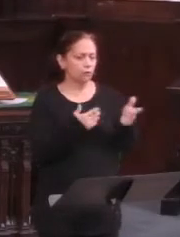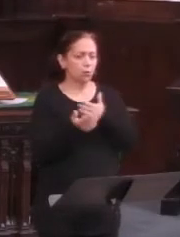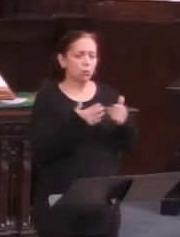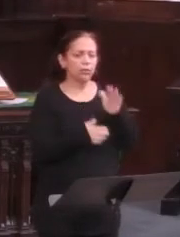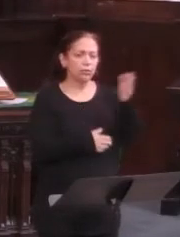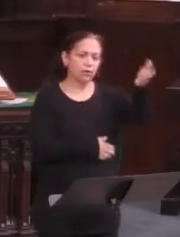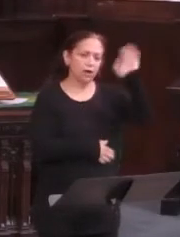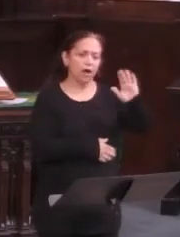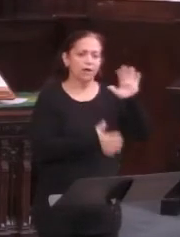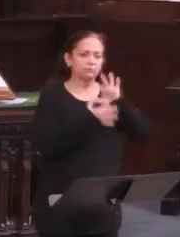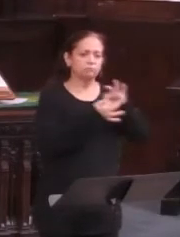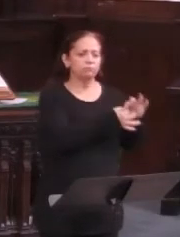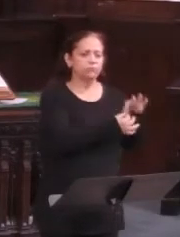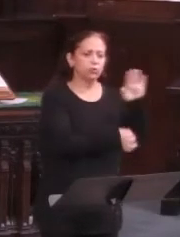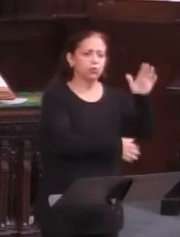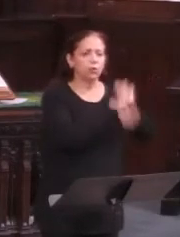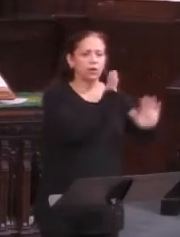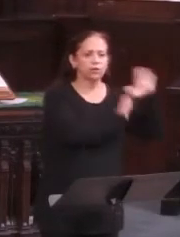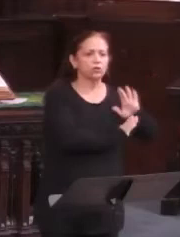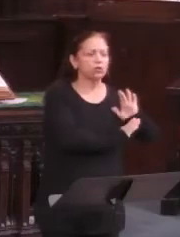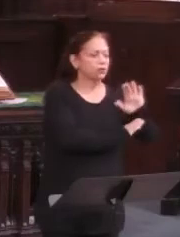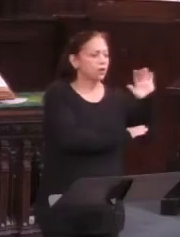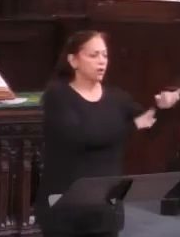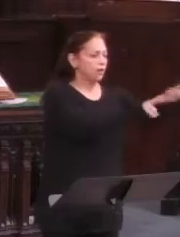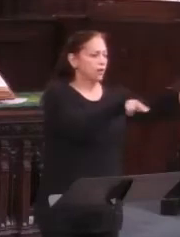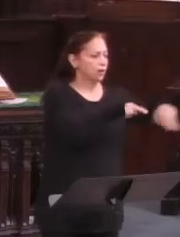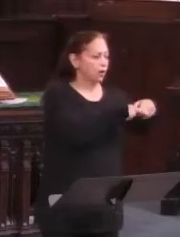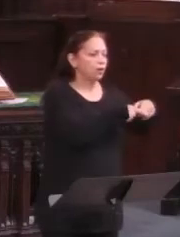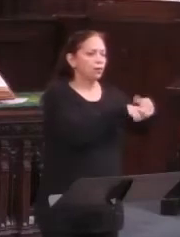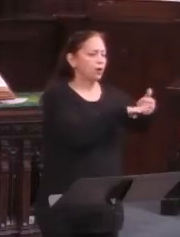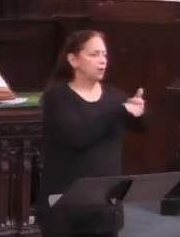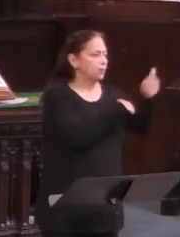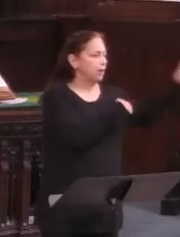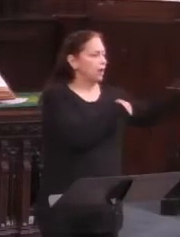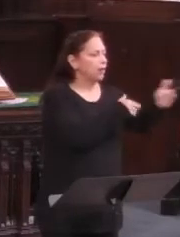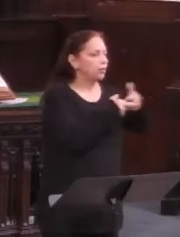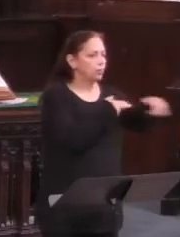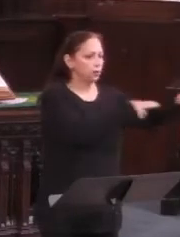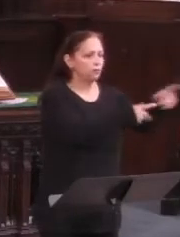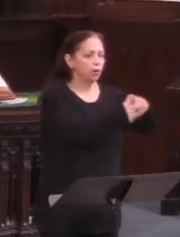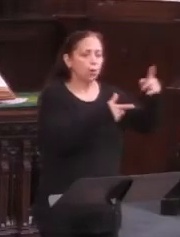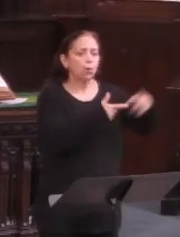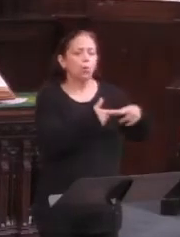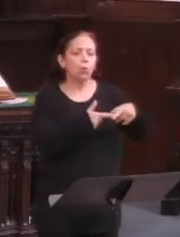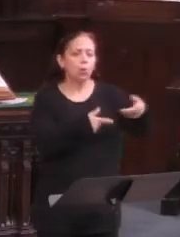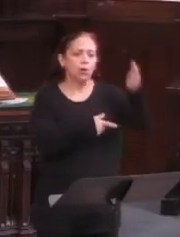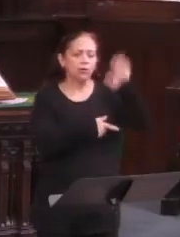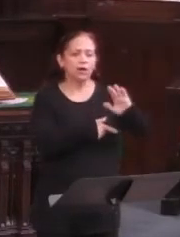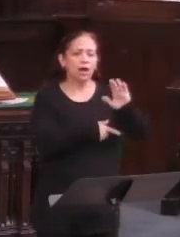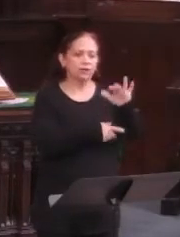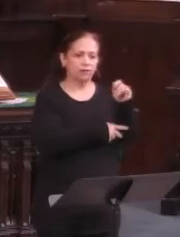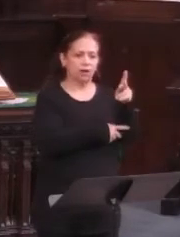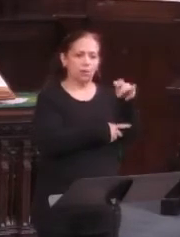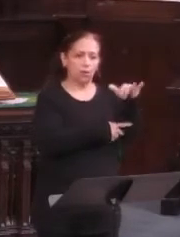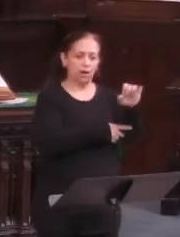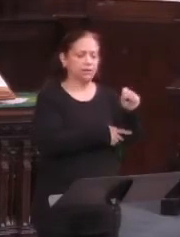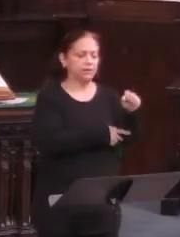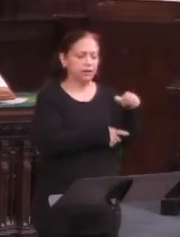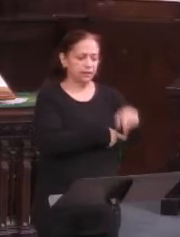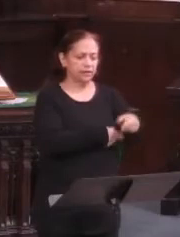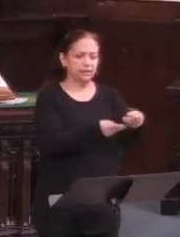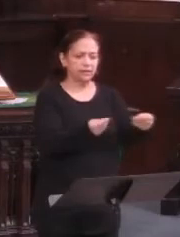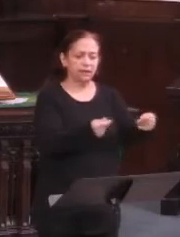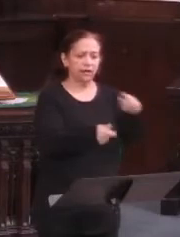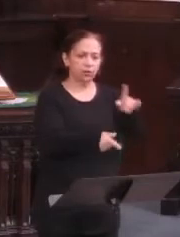your ancestors that they served in the region beyond the river, or the gods of the Amorites in whose land you are living.